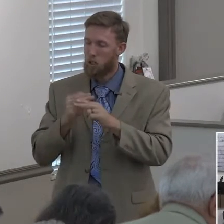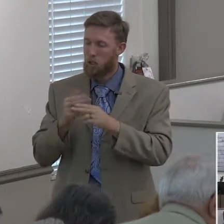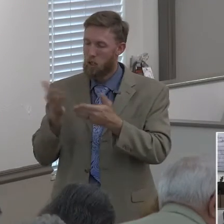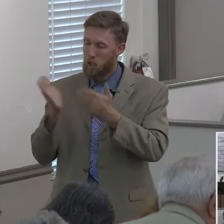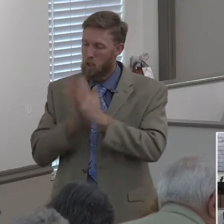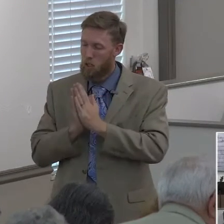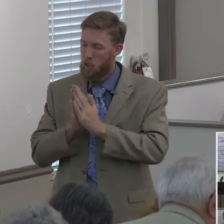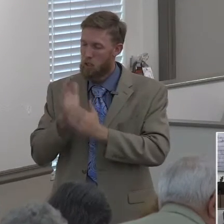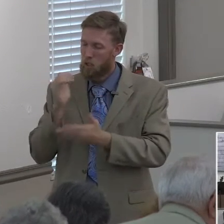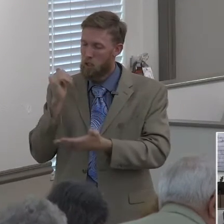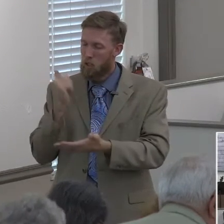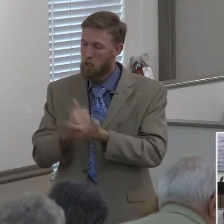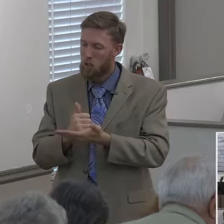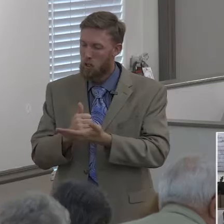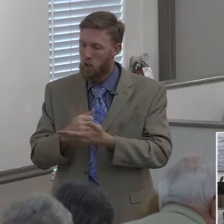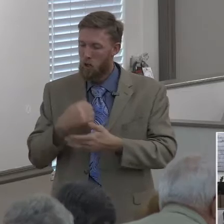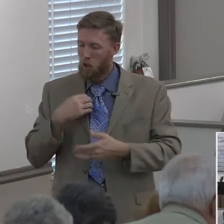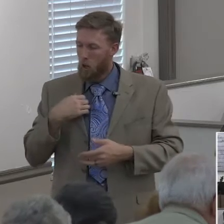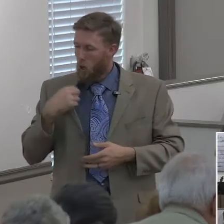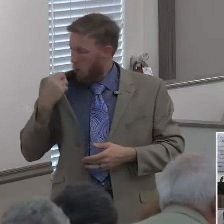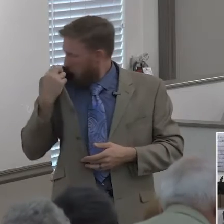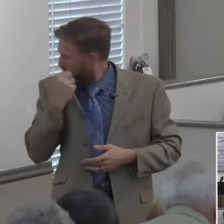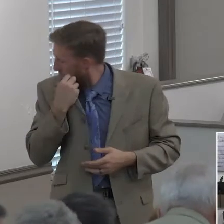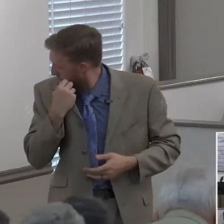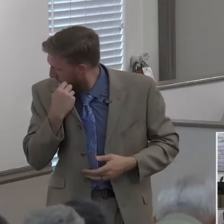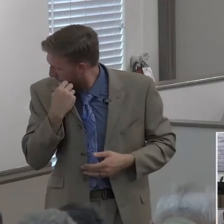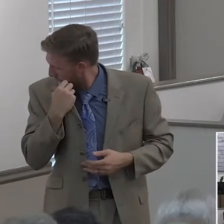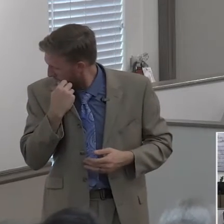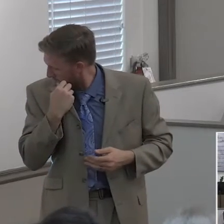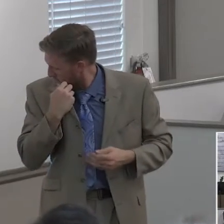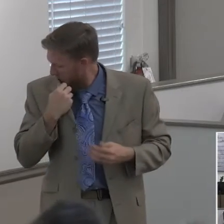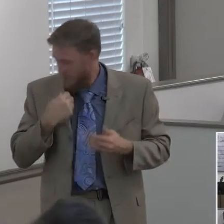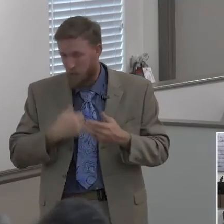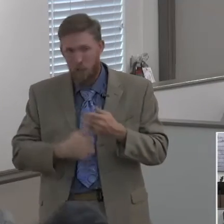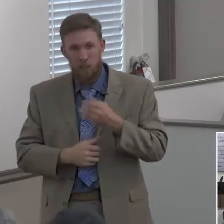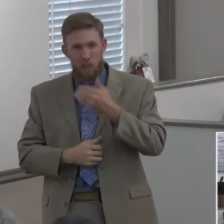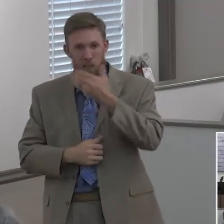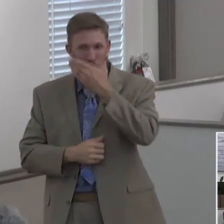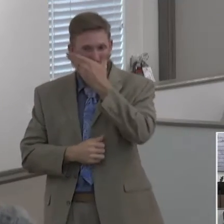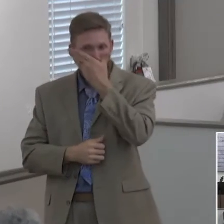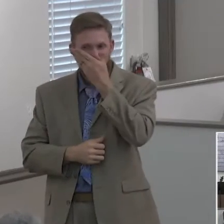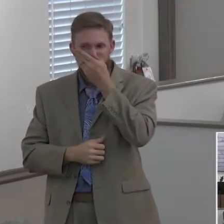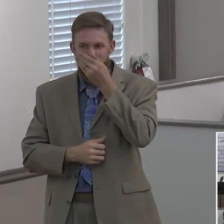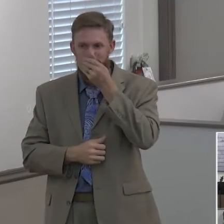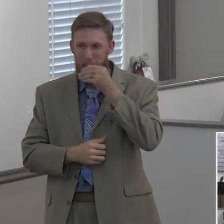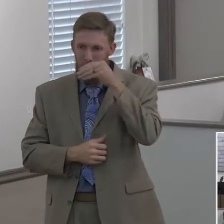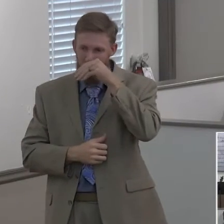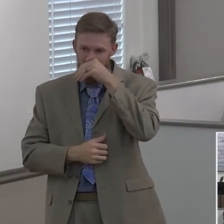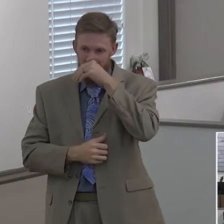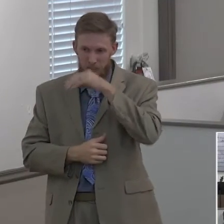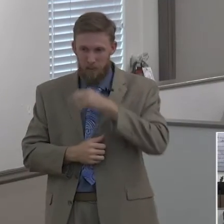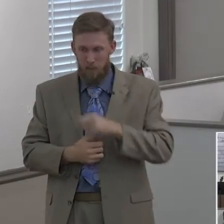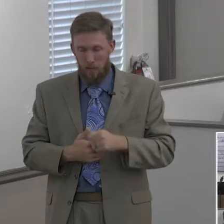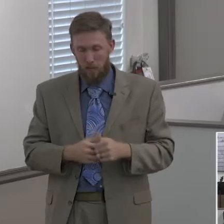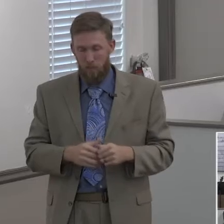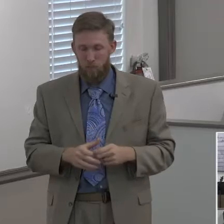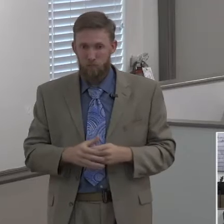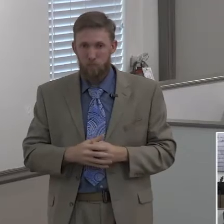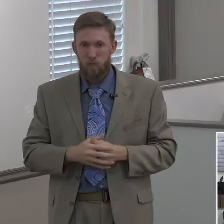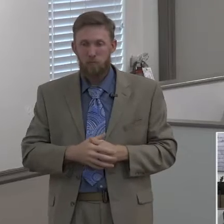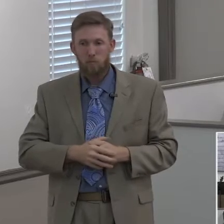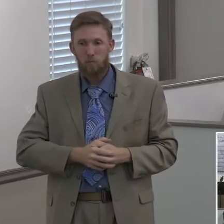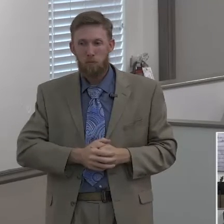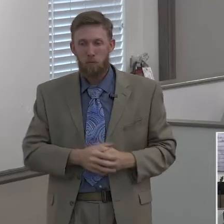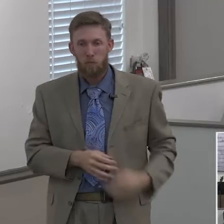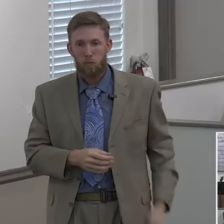these things in Jesus' name and for His sake. Amen. Thank you. You may be seated. One of the